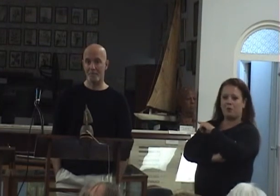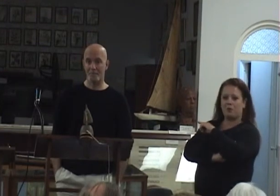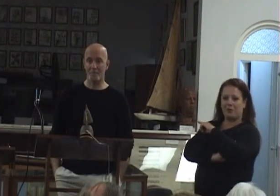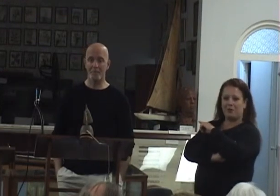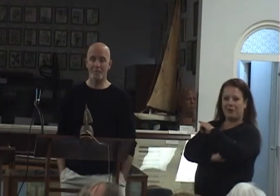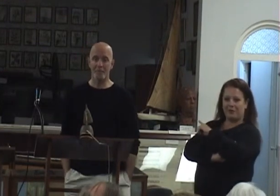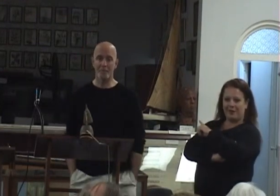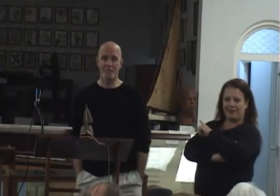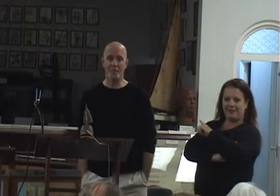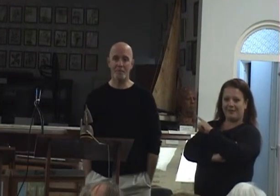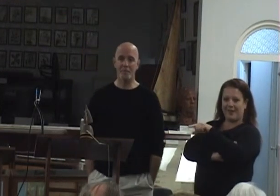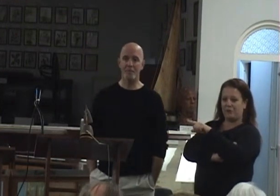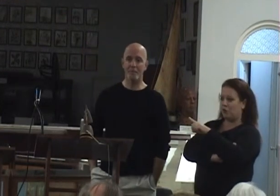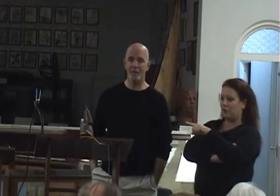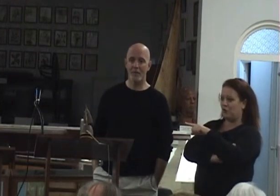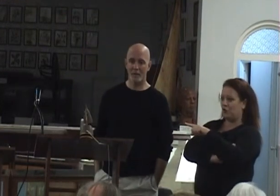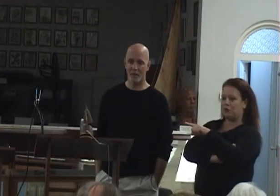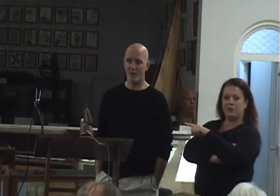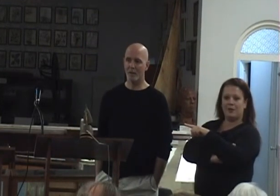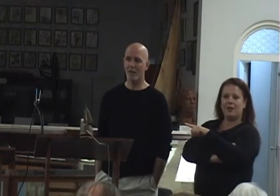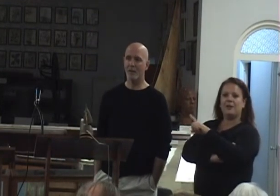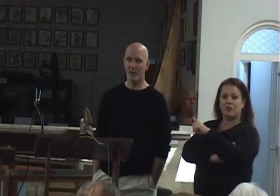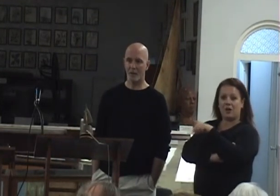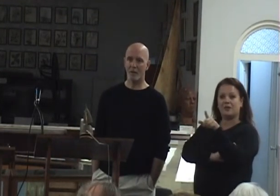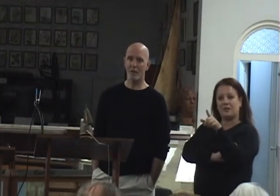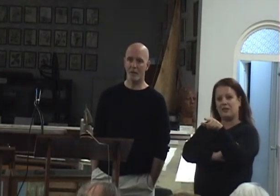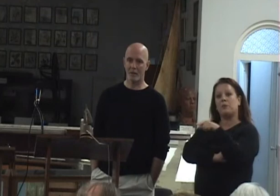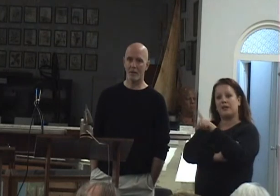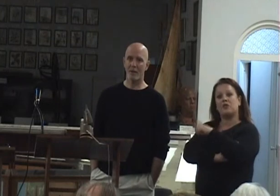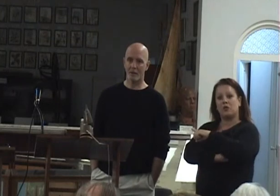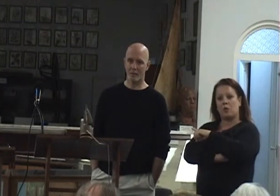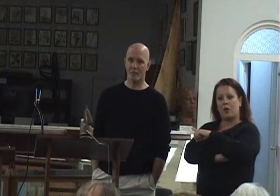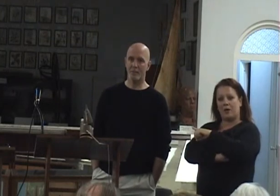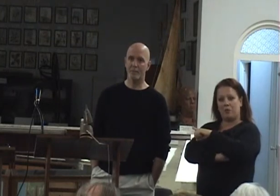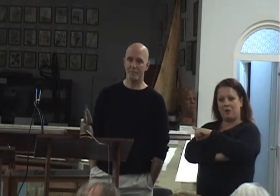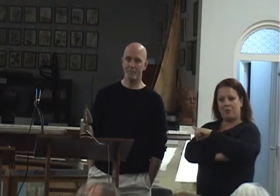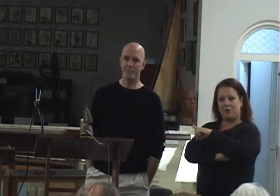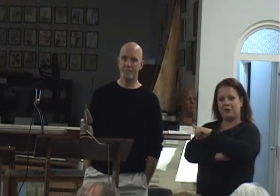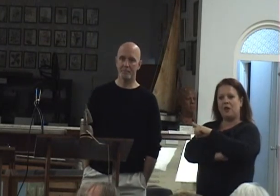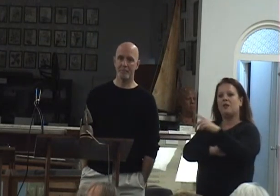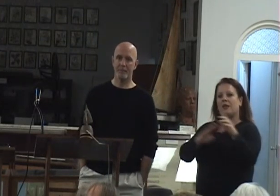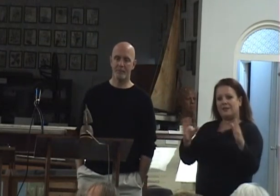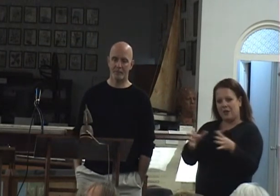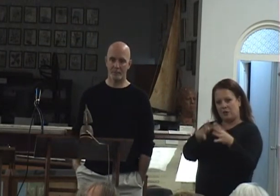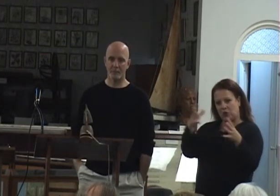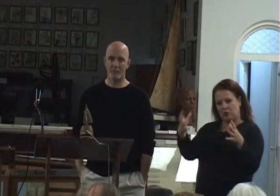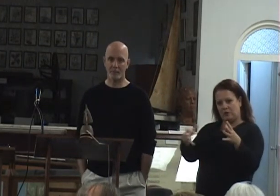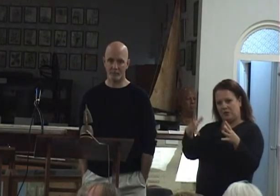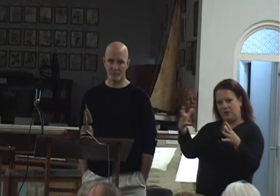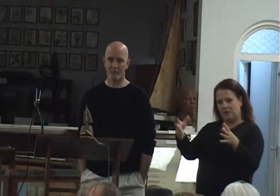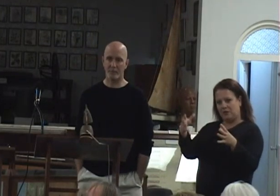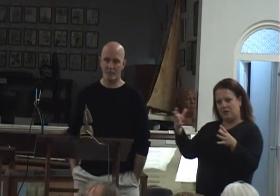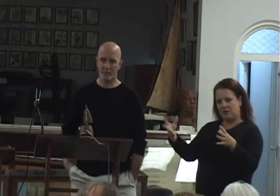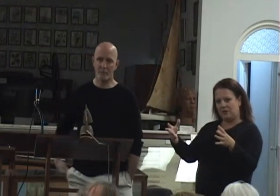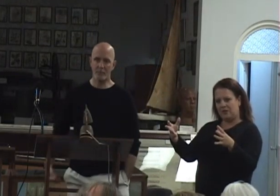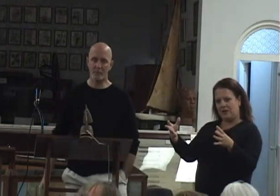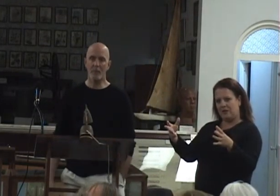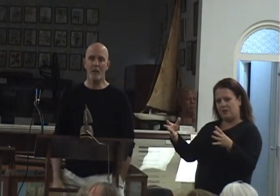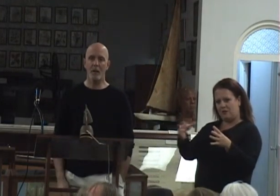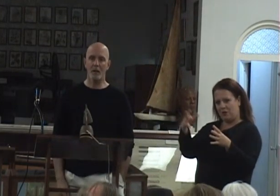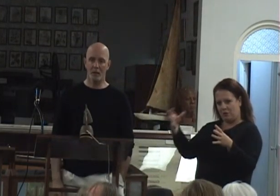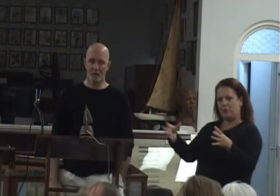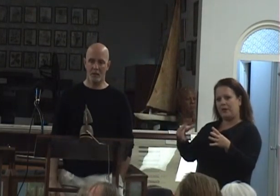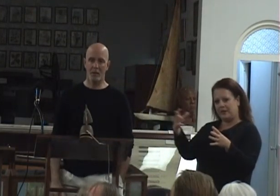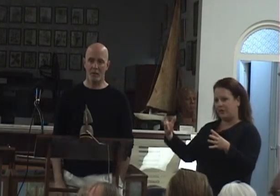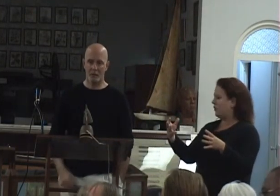ago on post-emancipation life in San Salvador in the Journal that is based on the O'Brien papers that tells sort of the